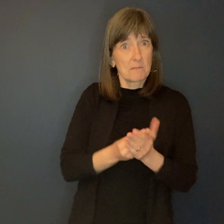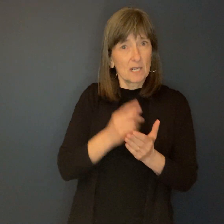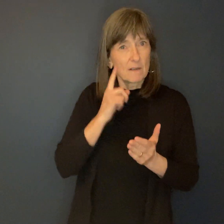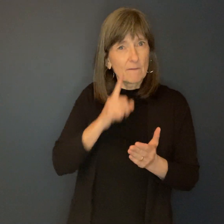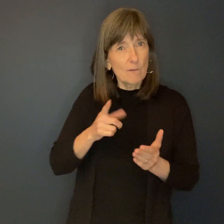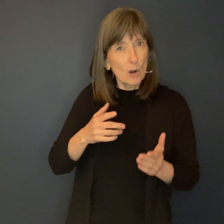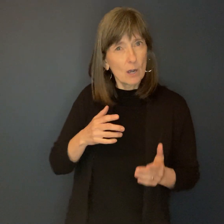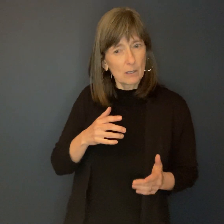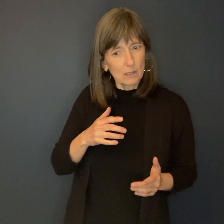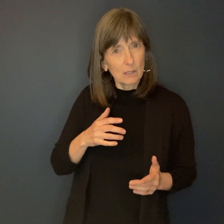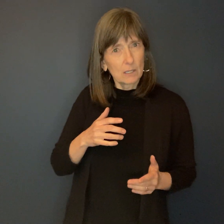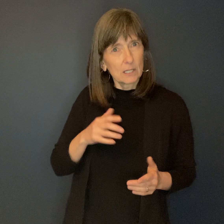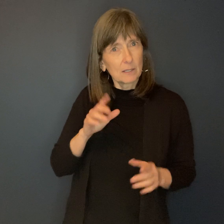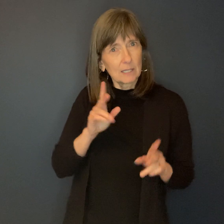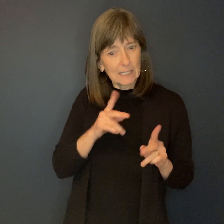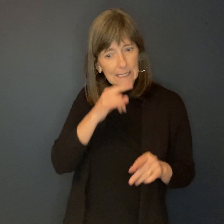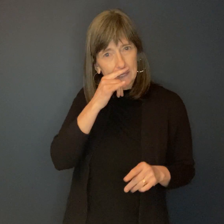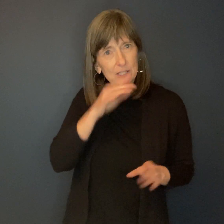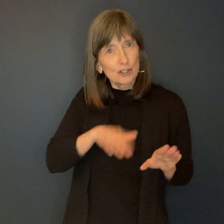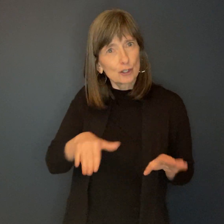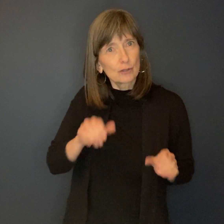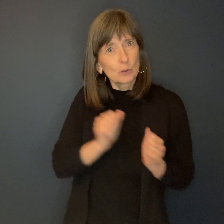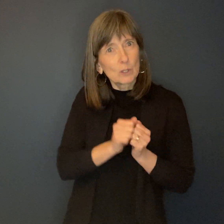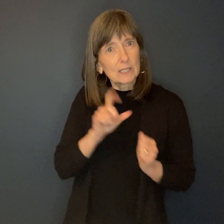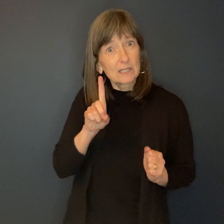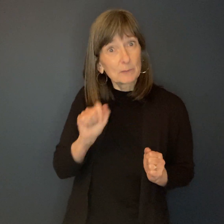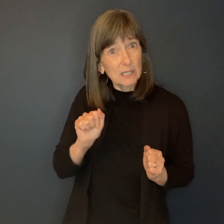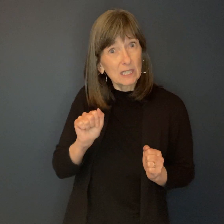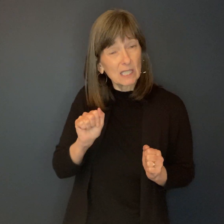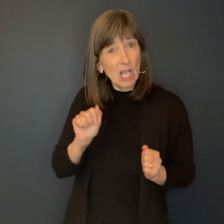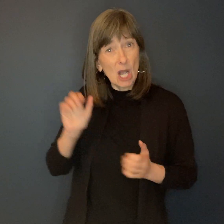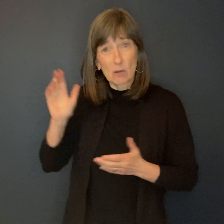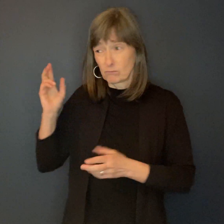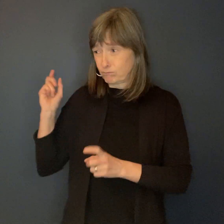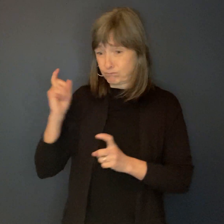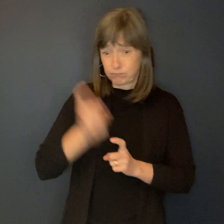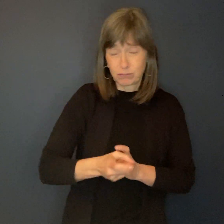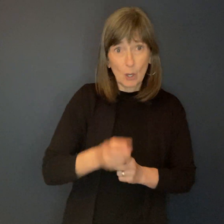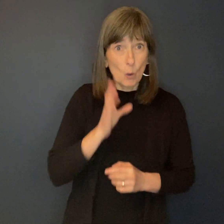community in how we could, possibly make that happen. And